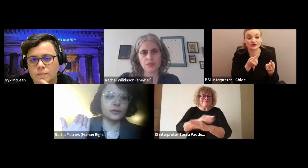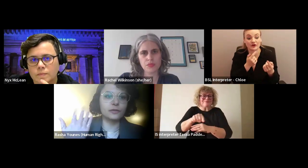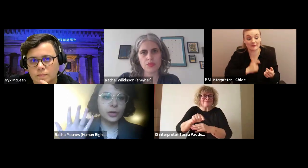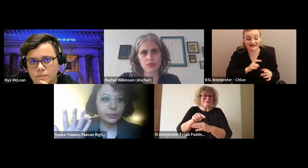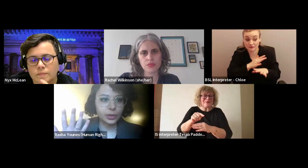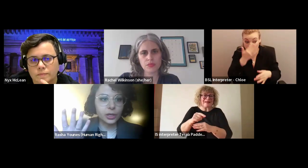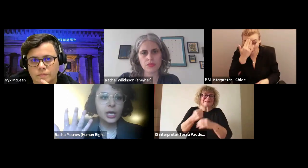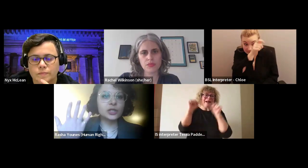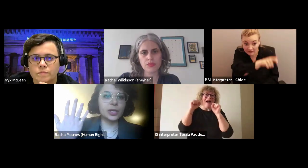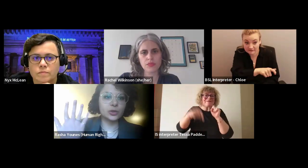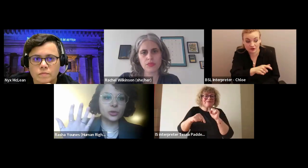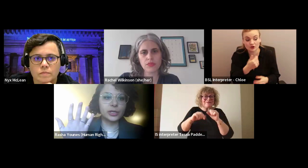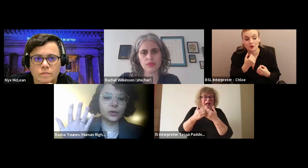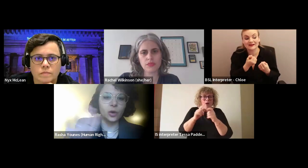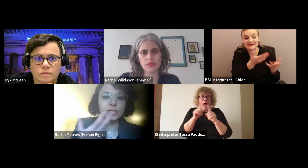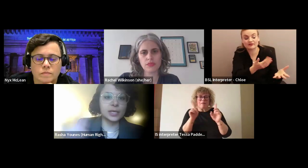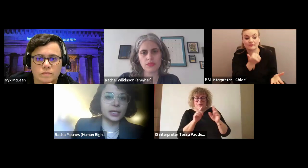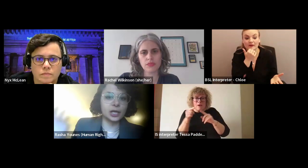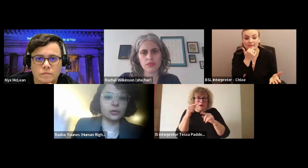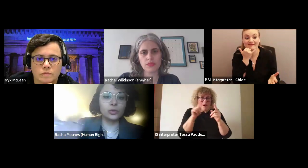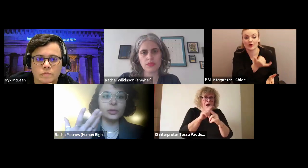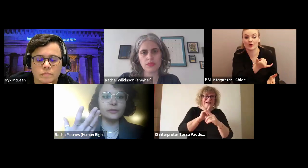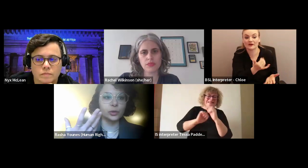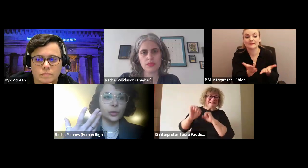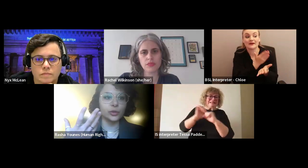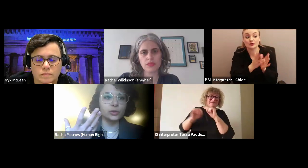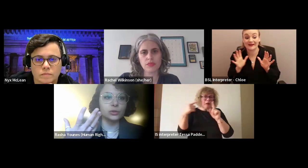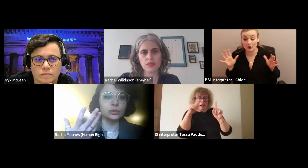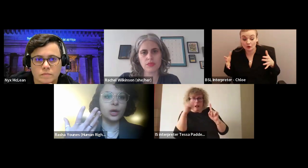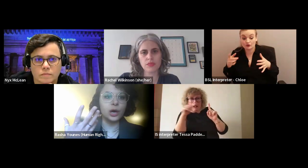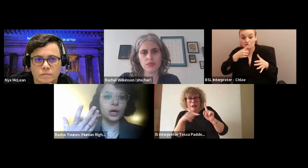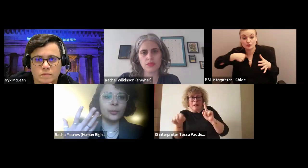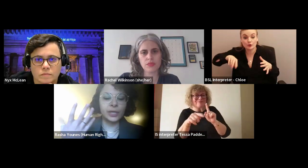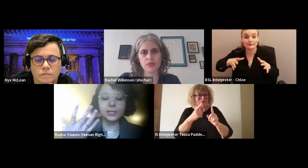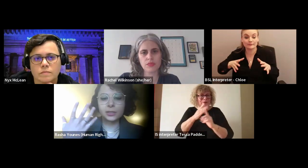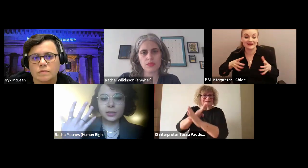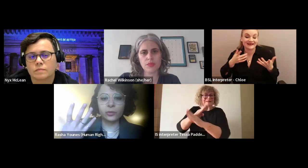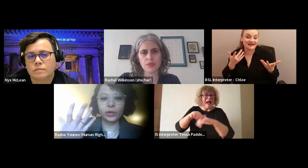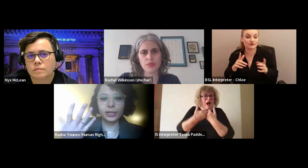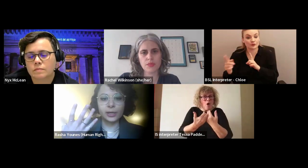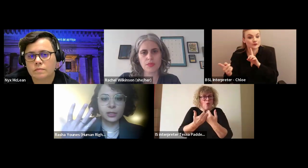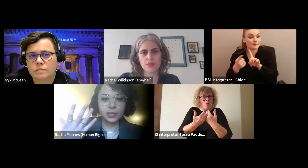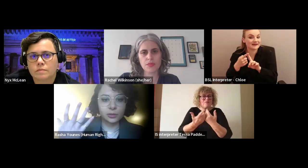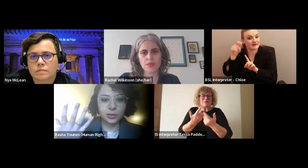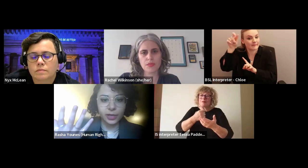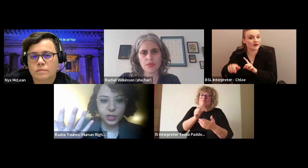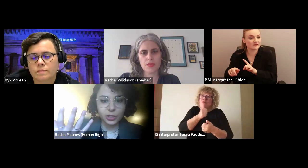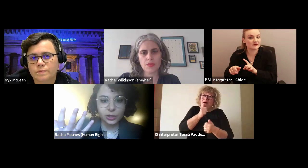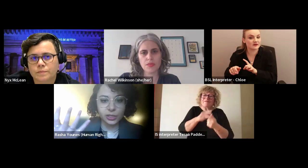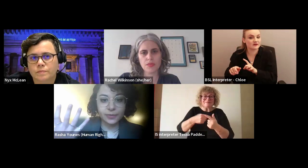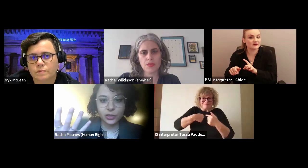not to share your phone number, to make sure that you're always in a group if you're going to meet someone in an